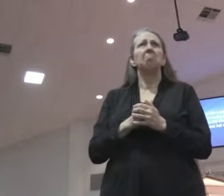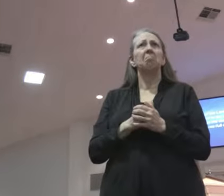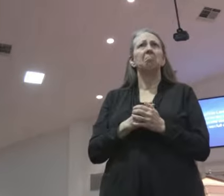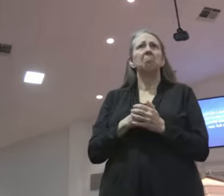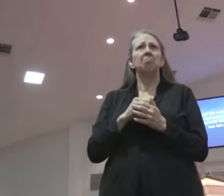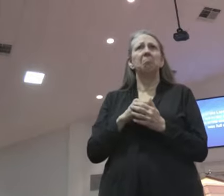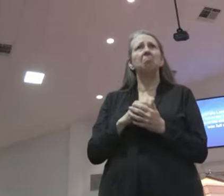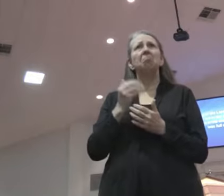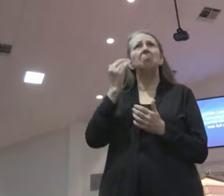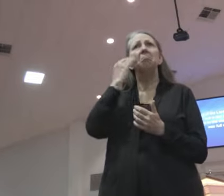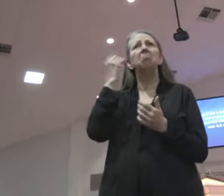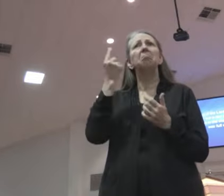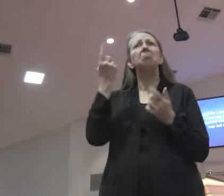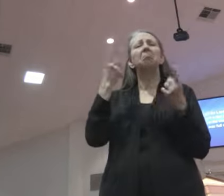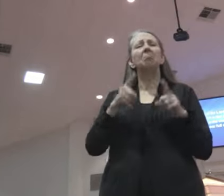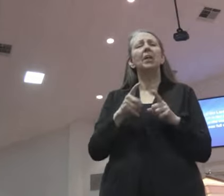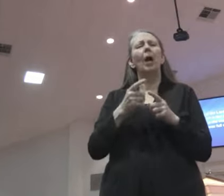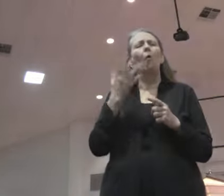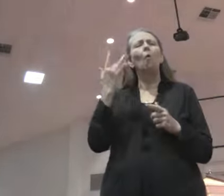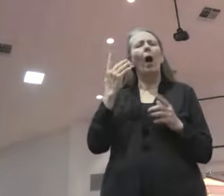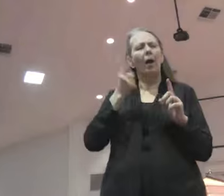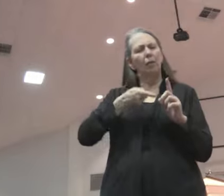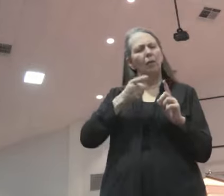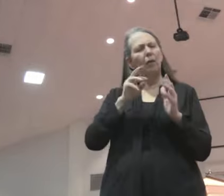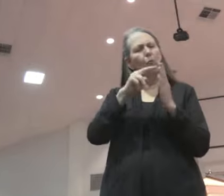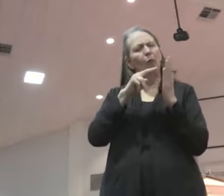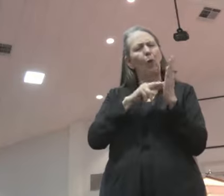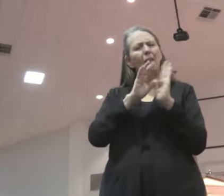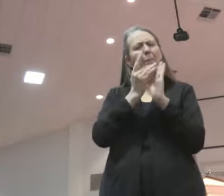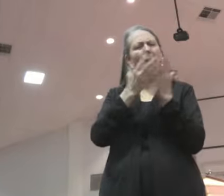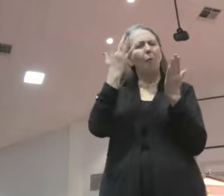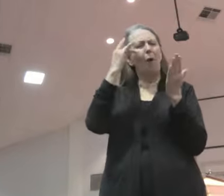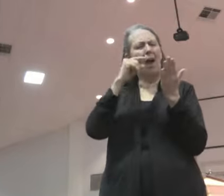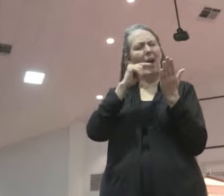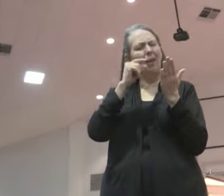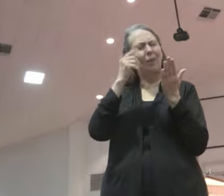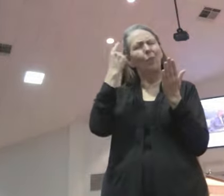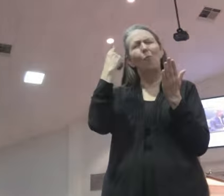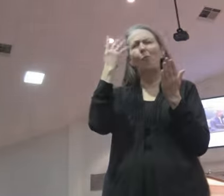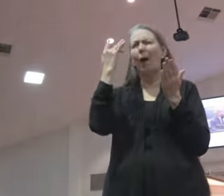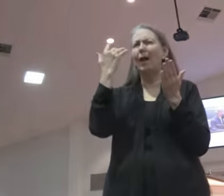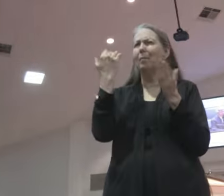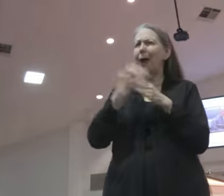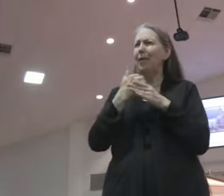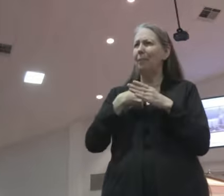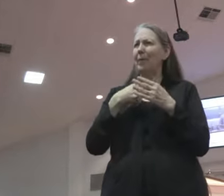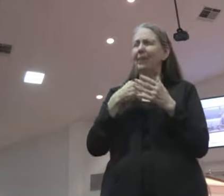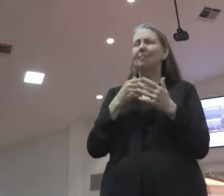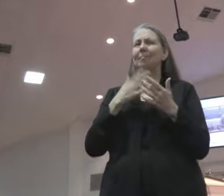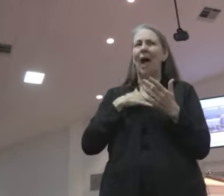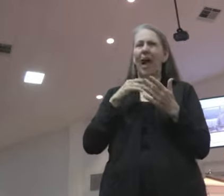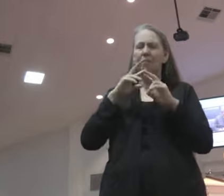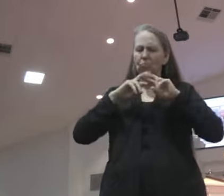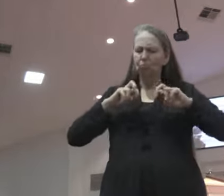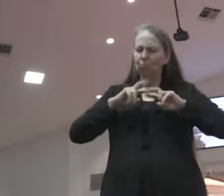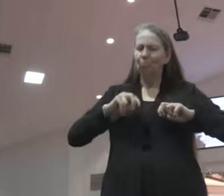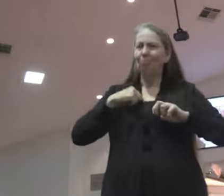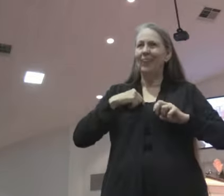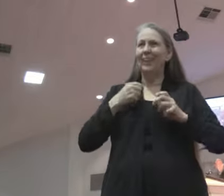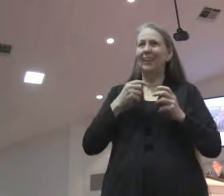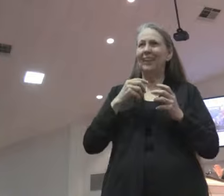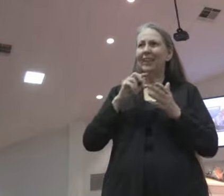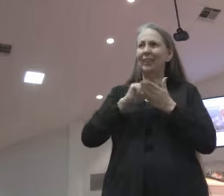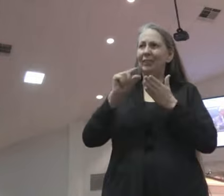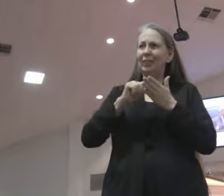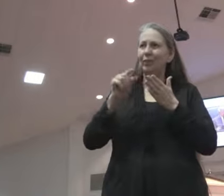know something happened. I want to know why. Amen. And that has been one of the greatest things of my life.